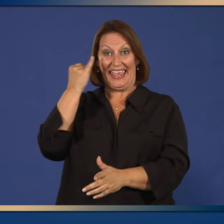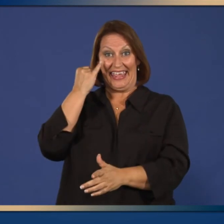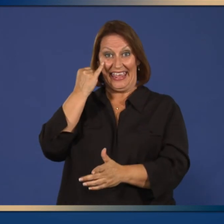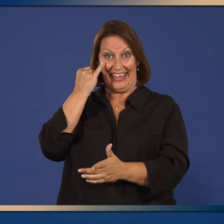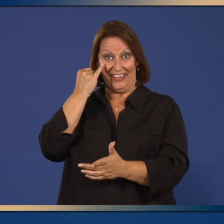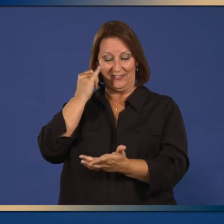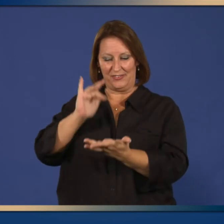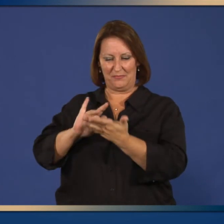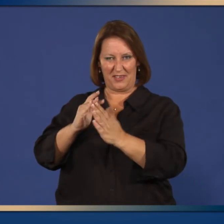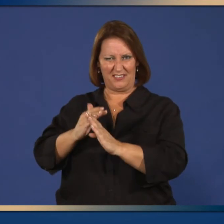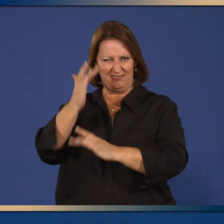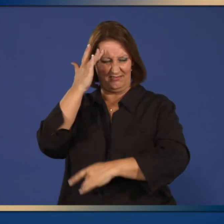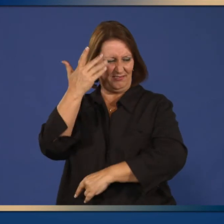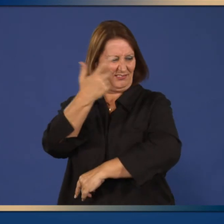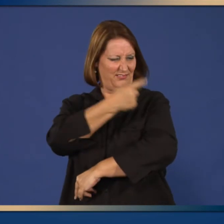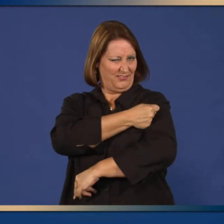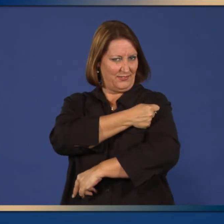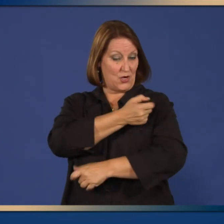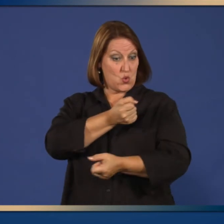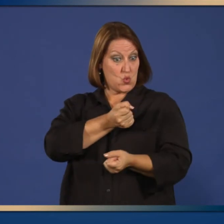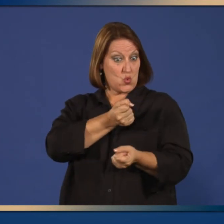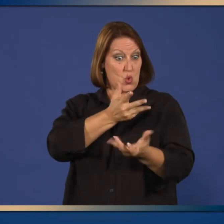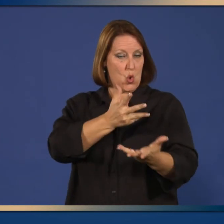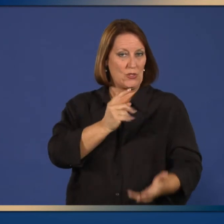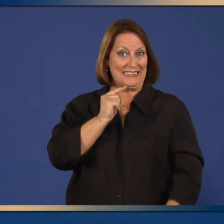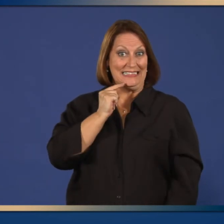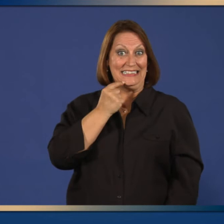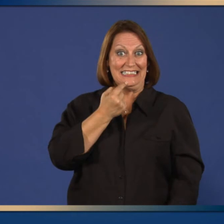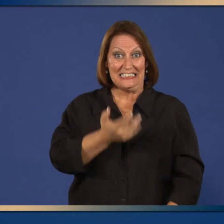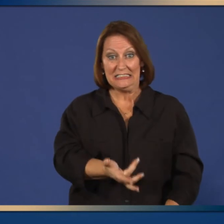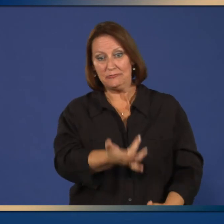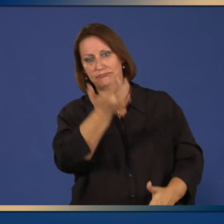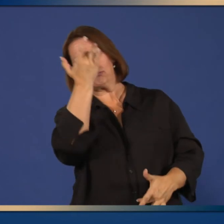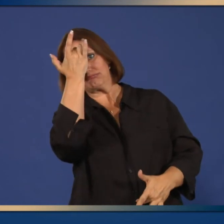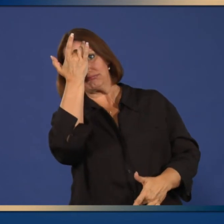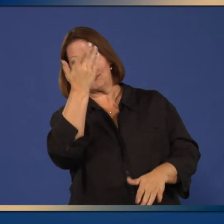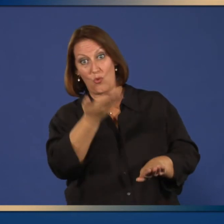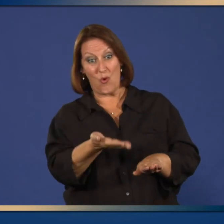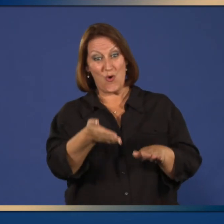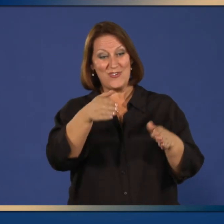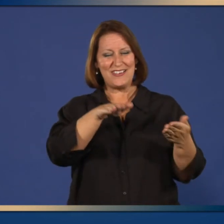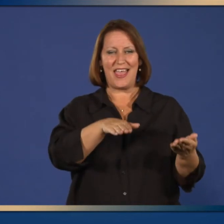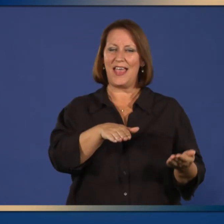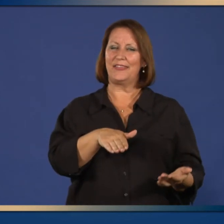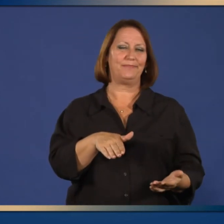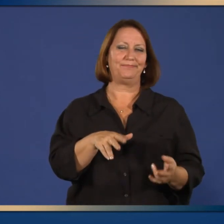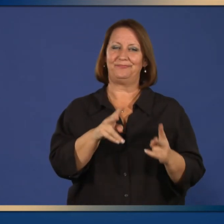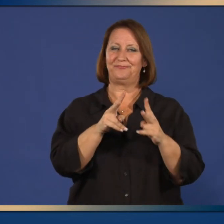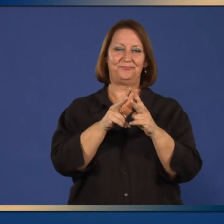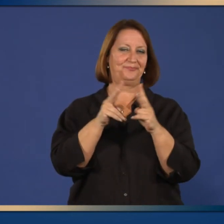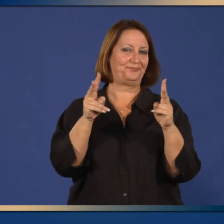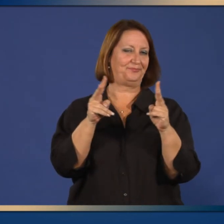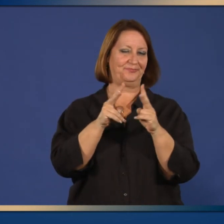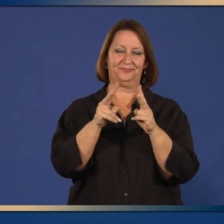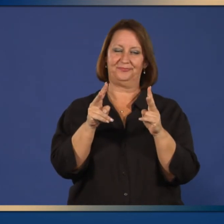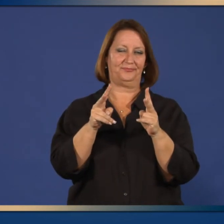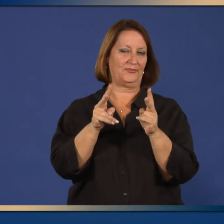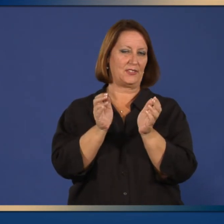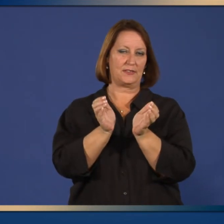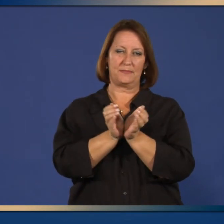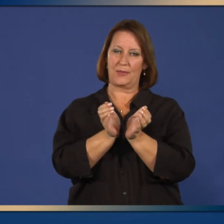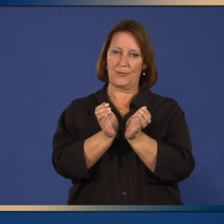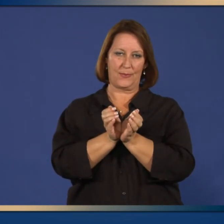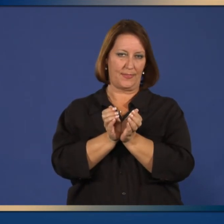But the risk of a vaccine causing serious harm or death is extremely small.